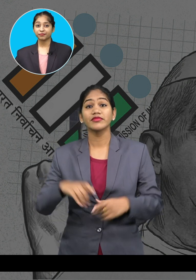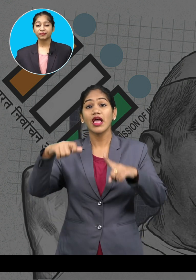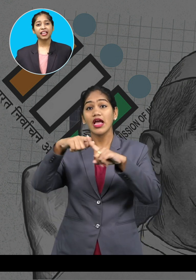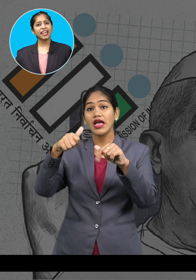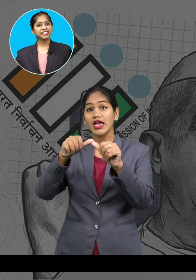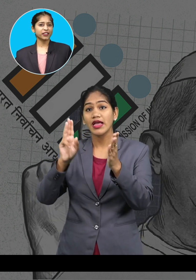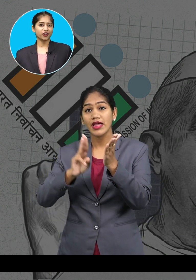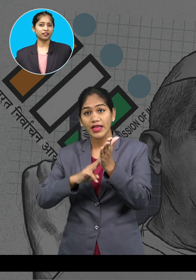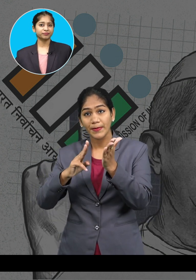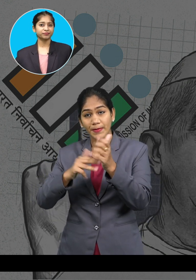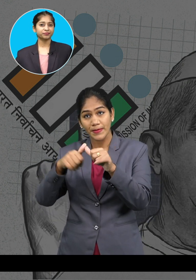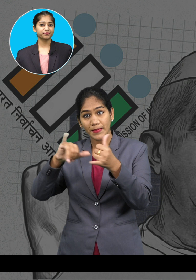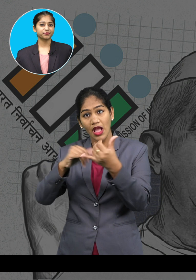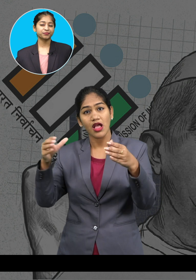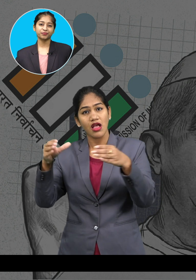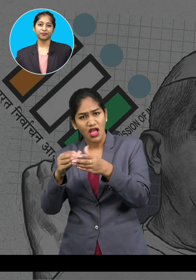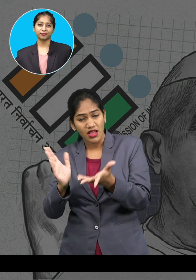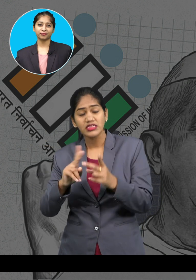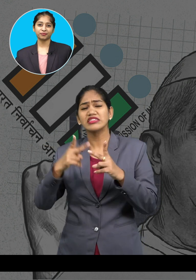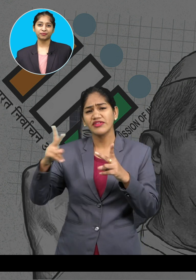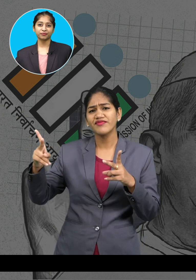Kammas, etc.